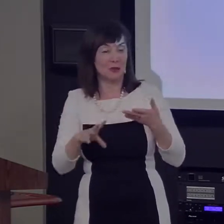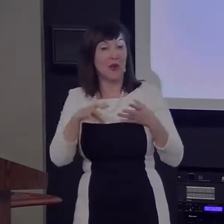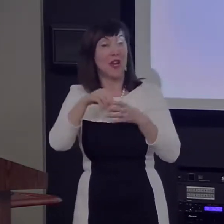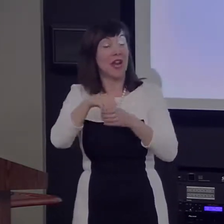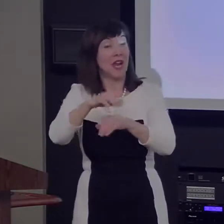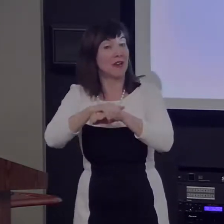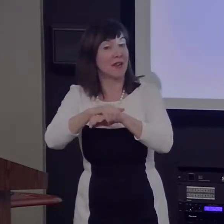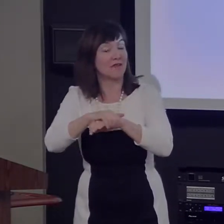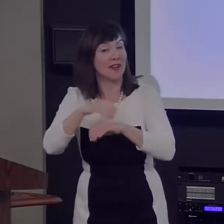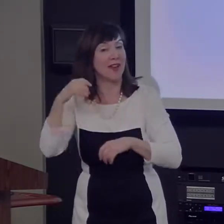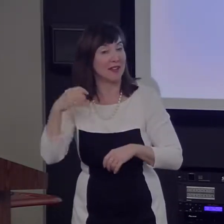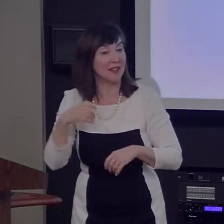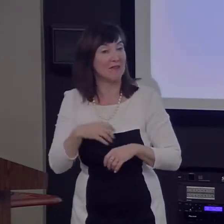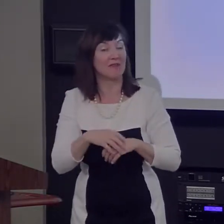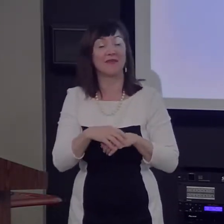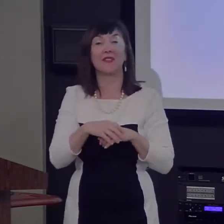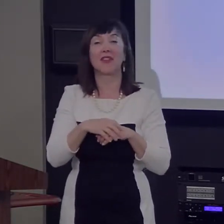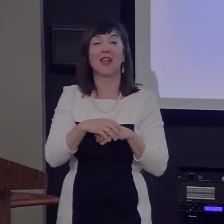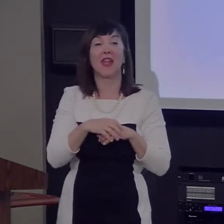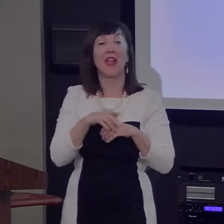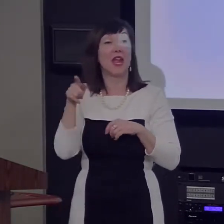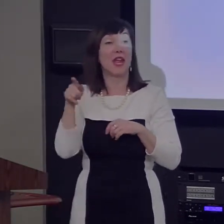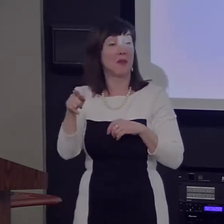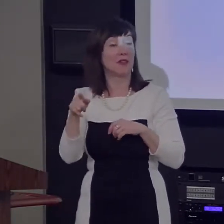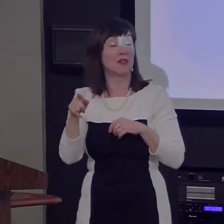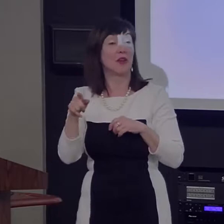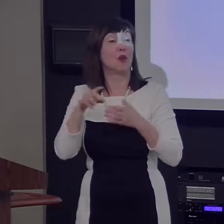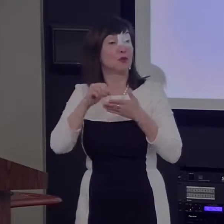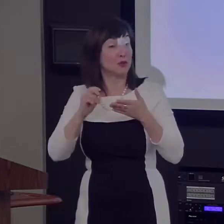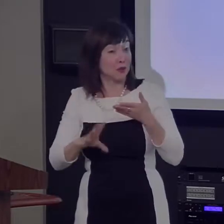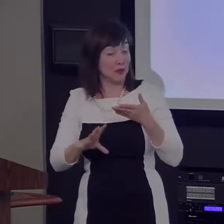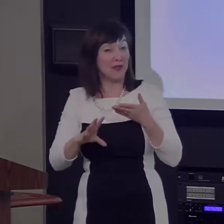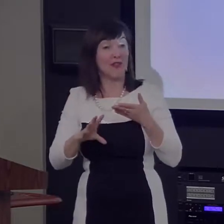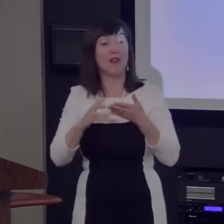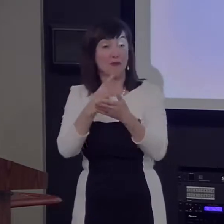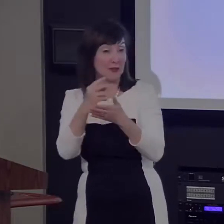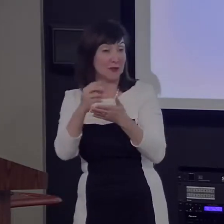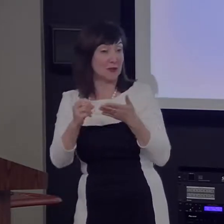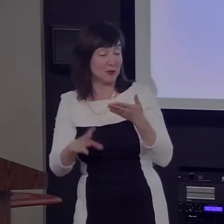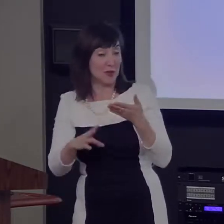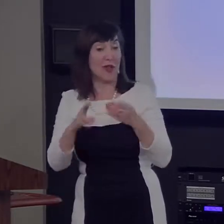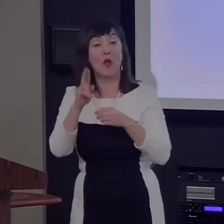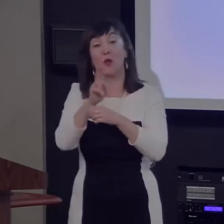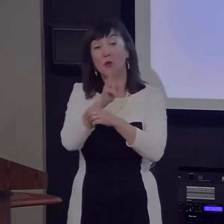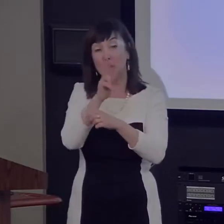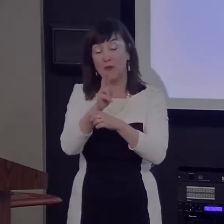He was a young doctoral student in England.